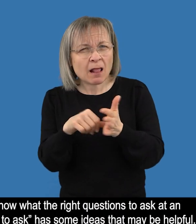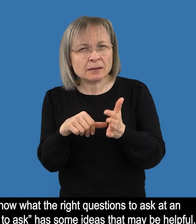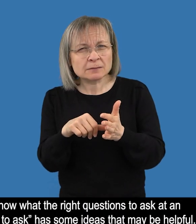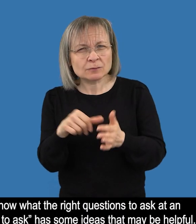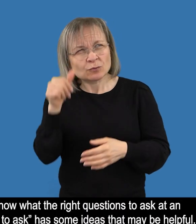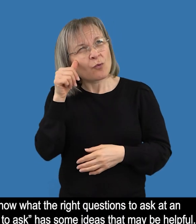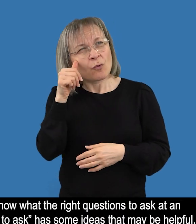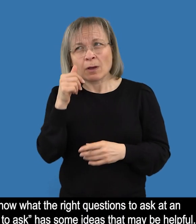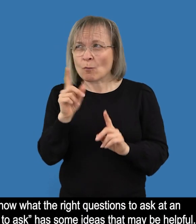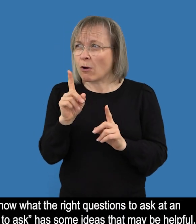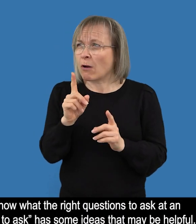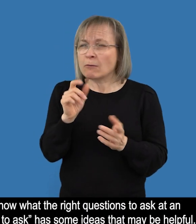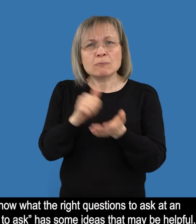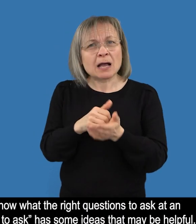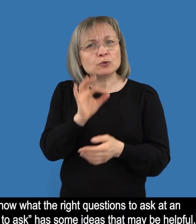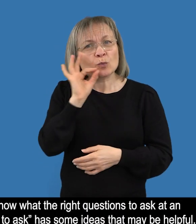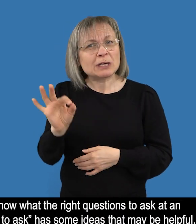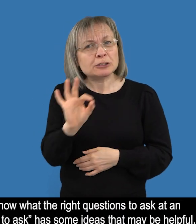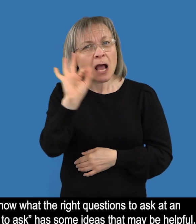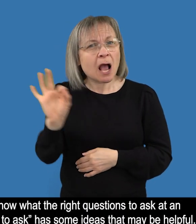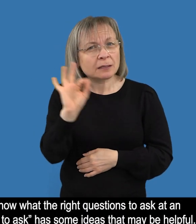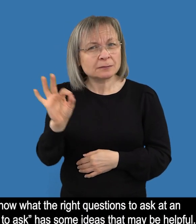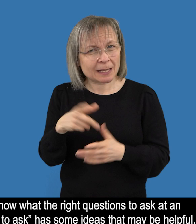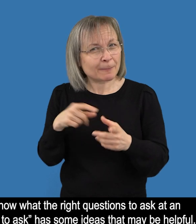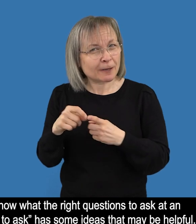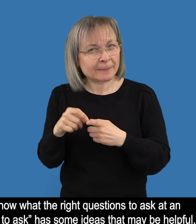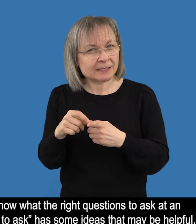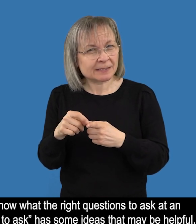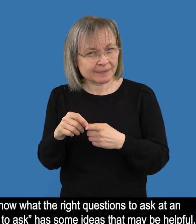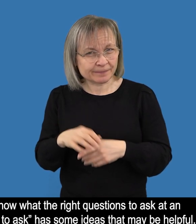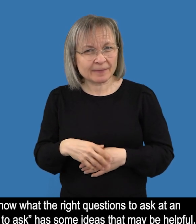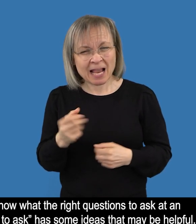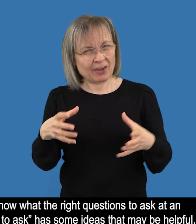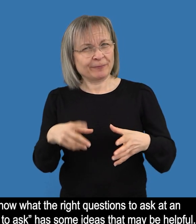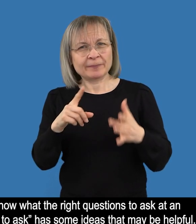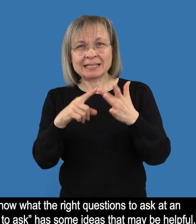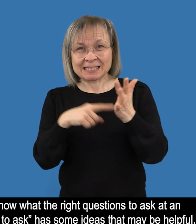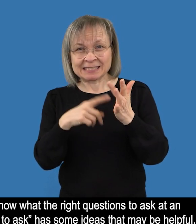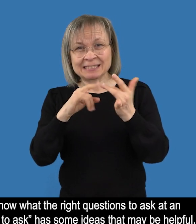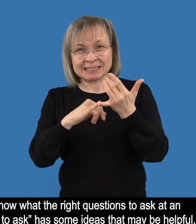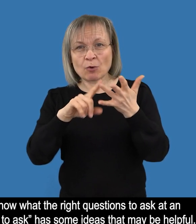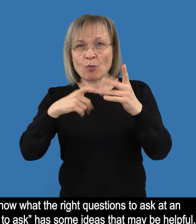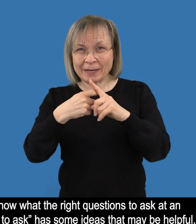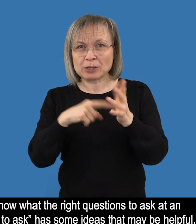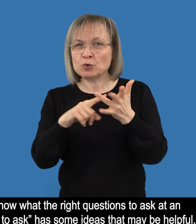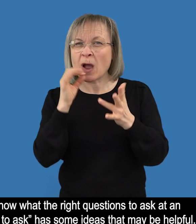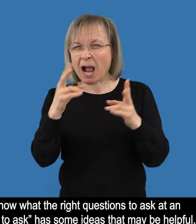It can be difficult to know what the right questions to ask at an appointment are. It's okay to ask, has some ideas that may